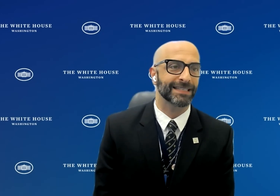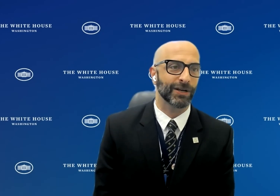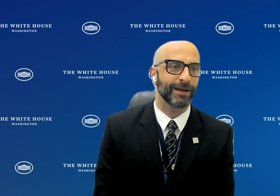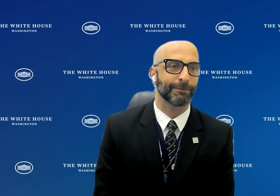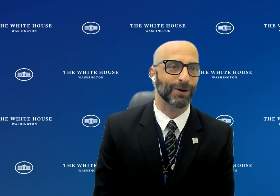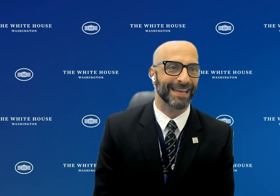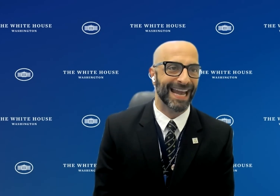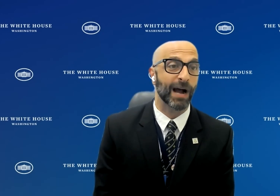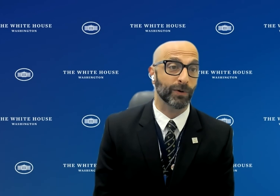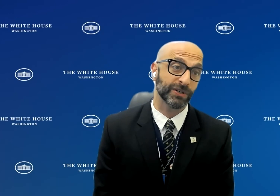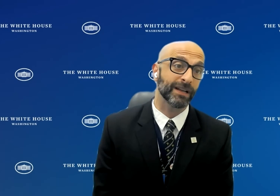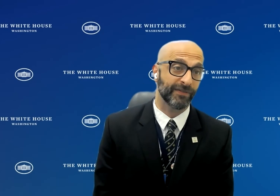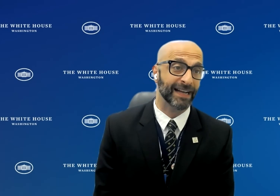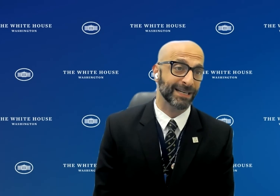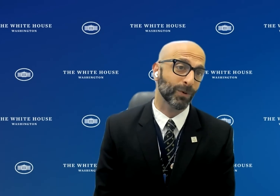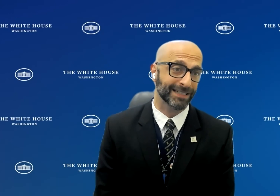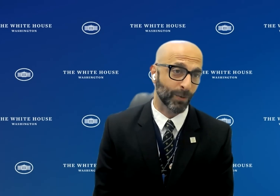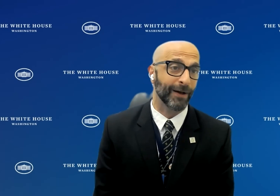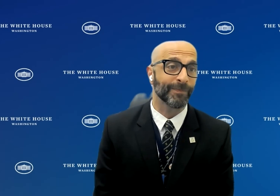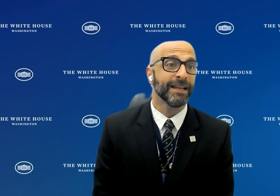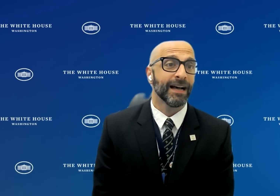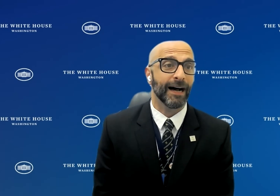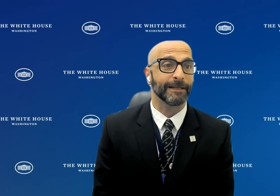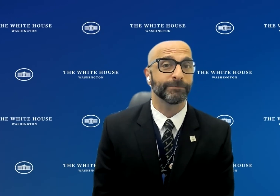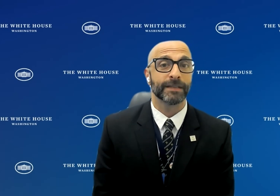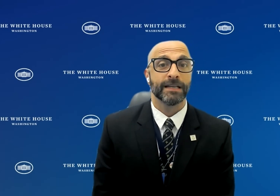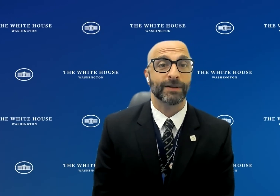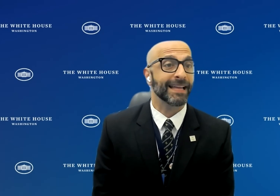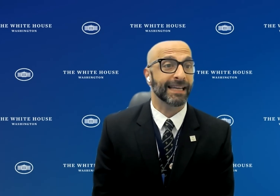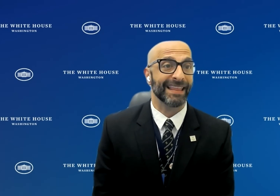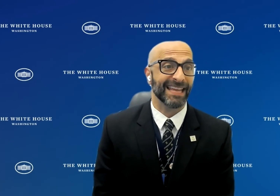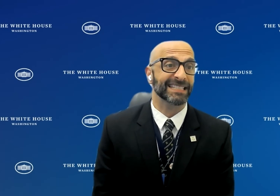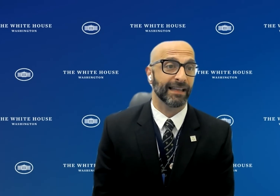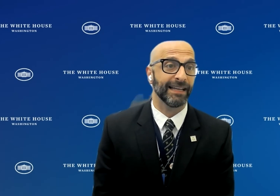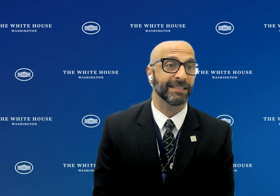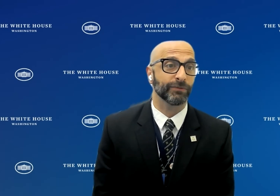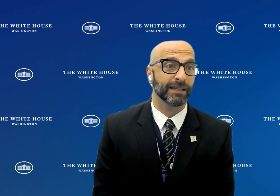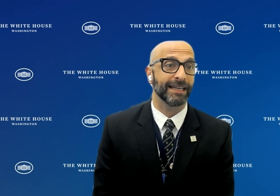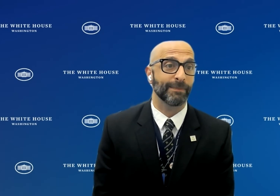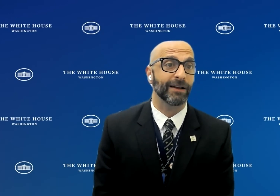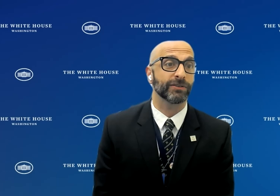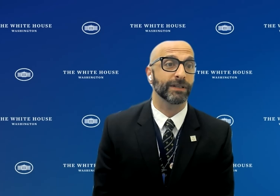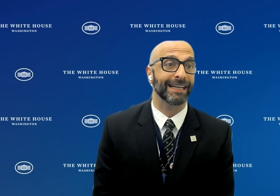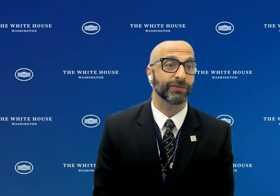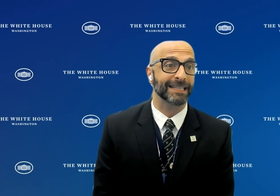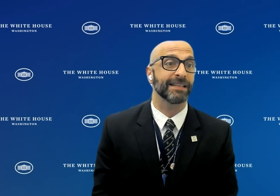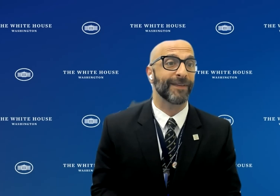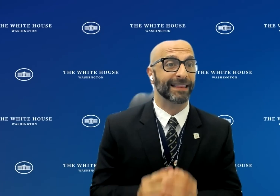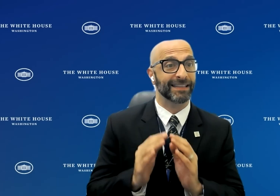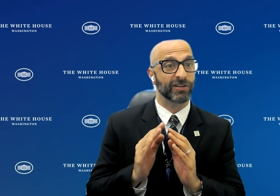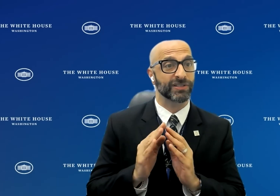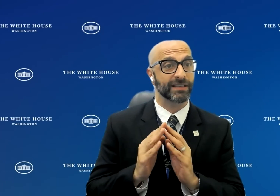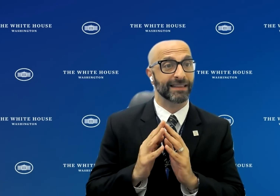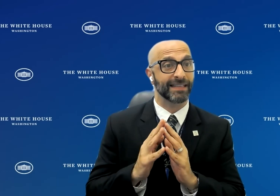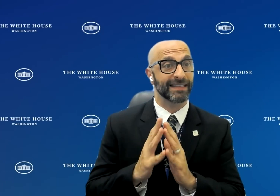lesson from HIV that's going to permeate how we're doing the vaccine work as well. So I think it really is about really